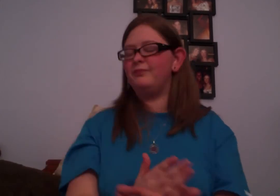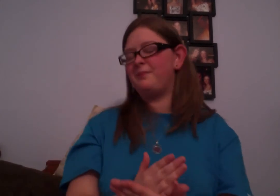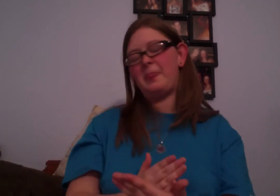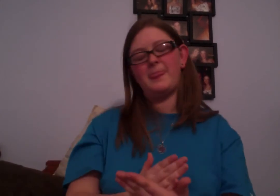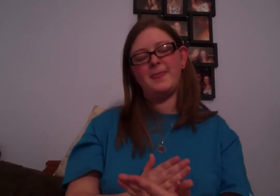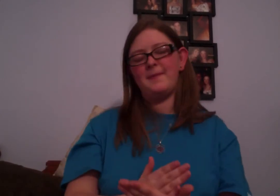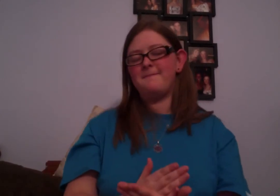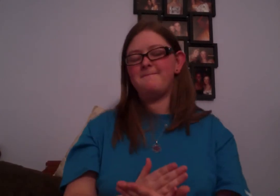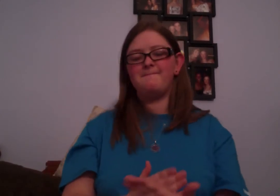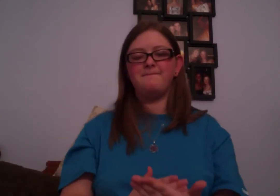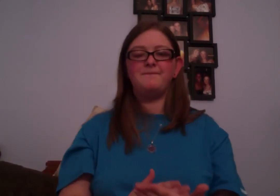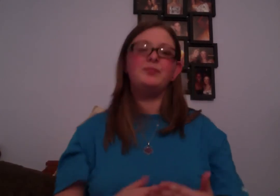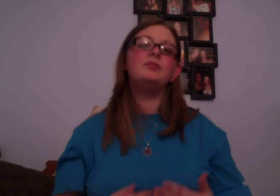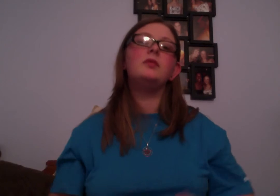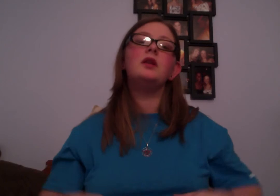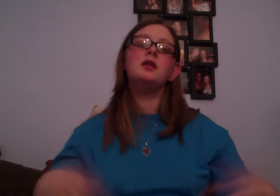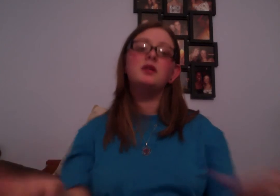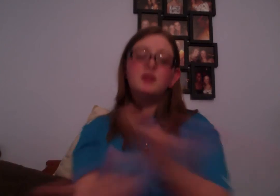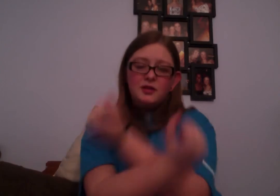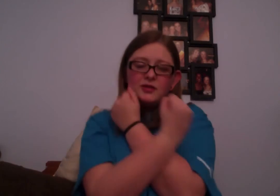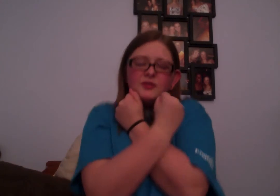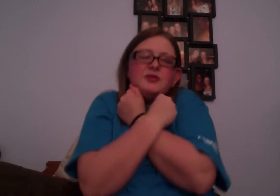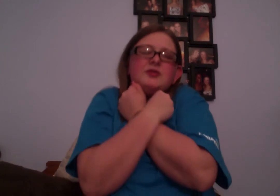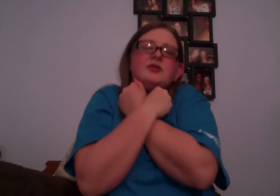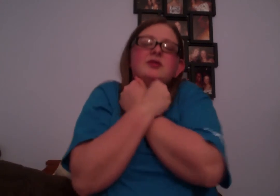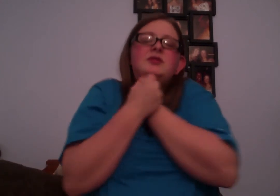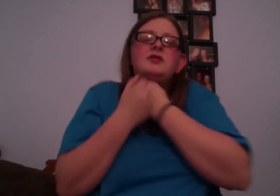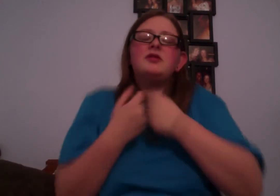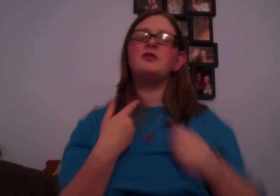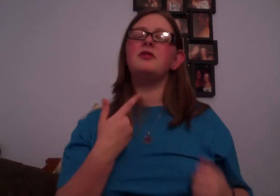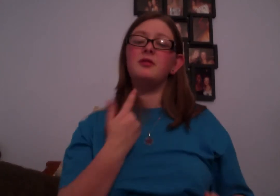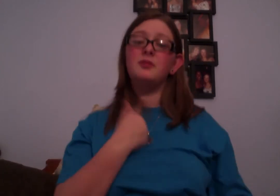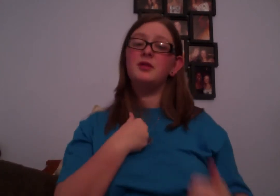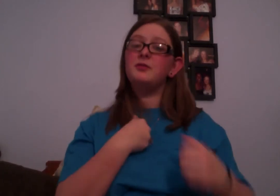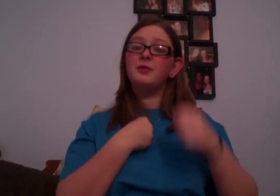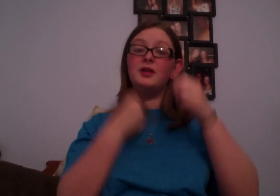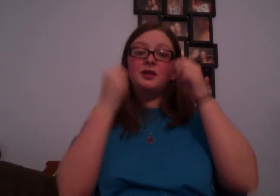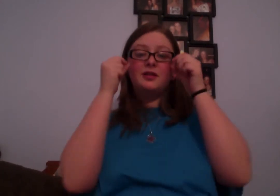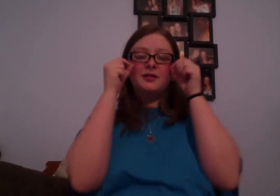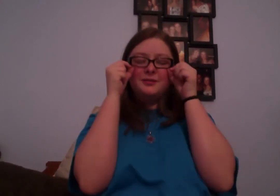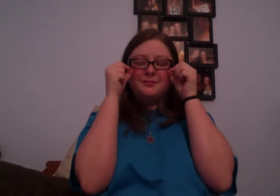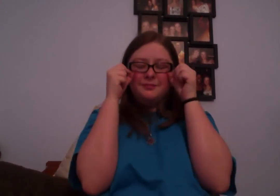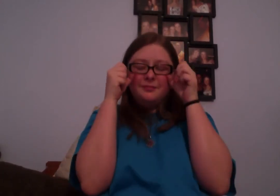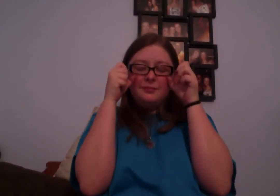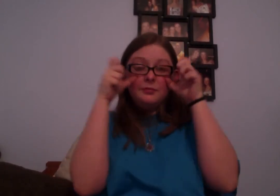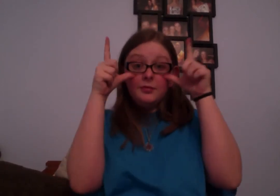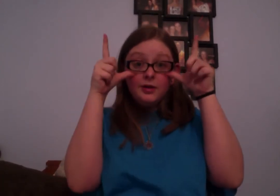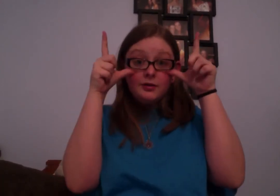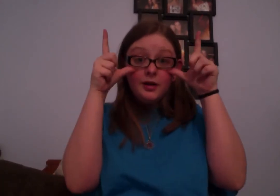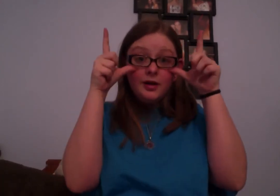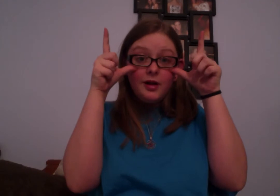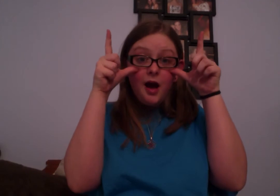begun And love just took me by surprise